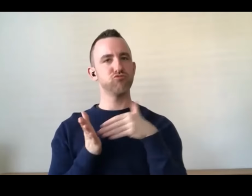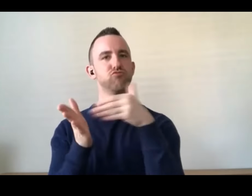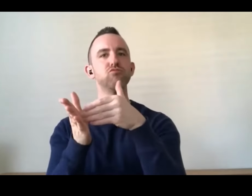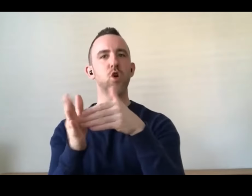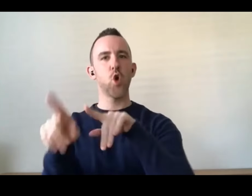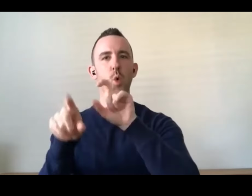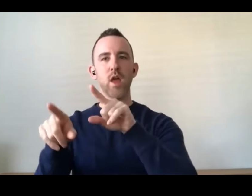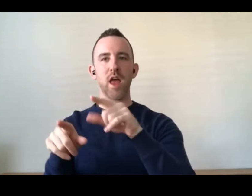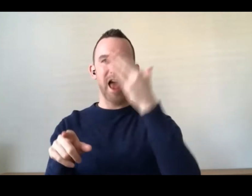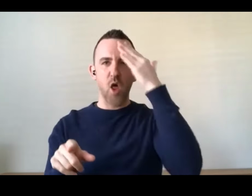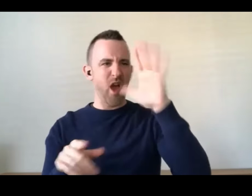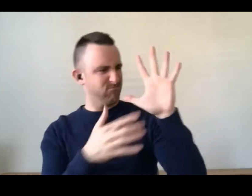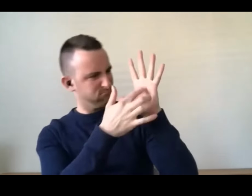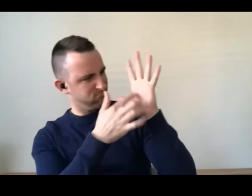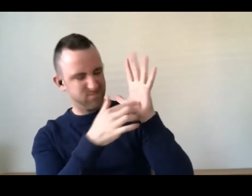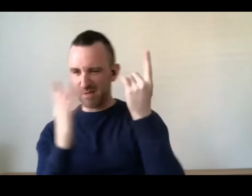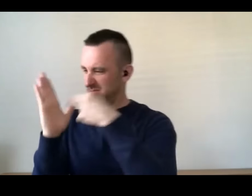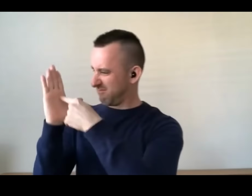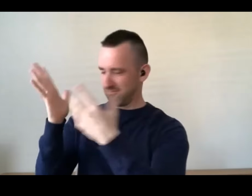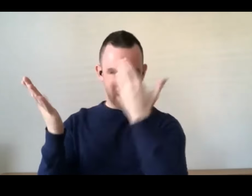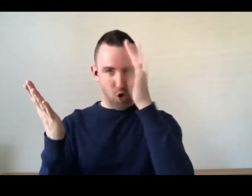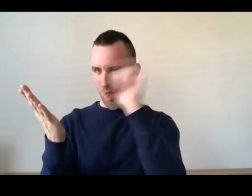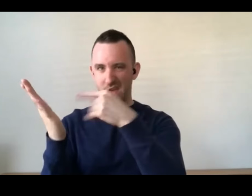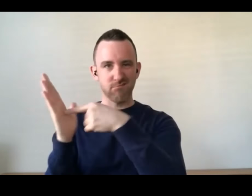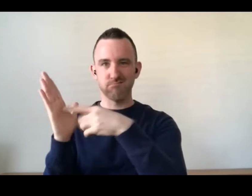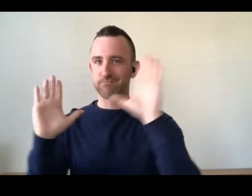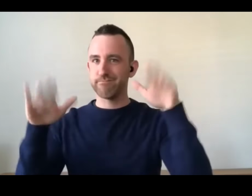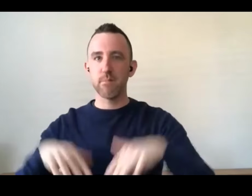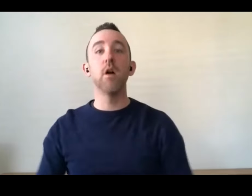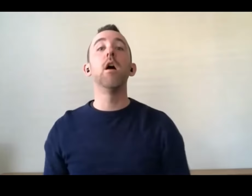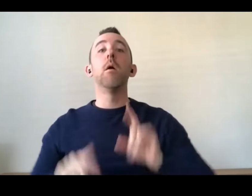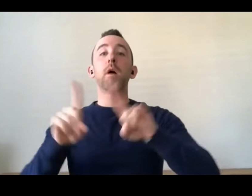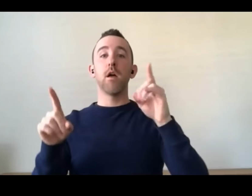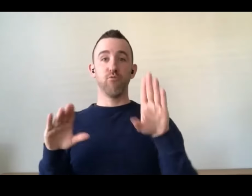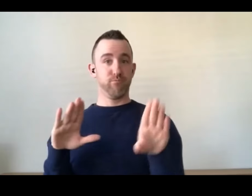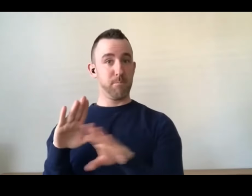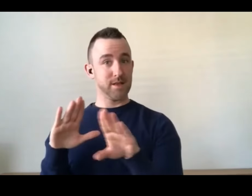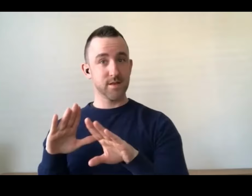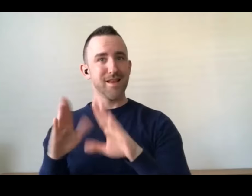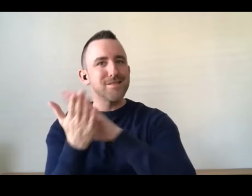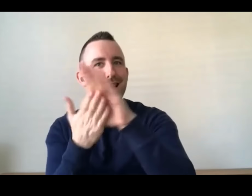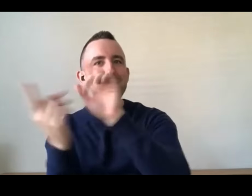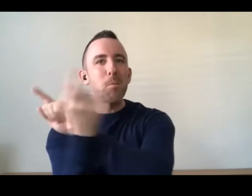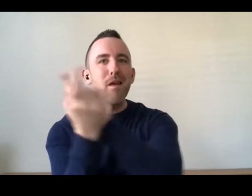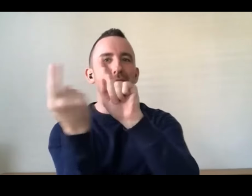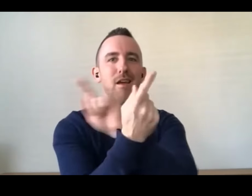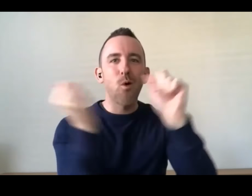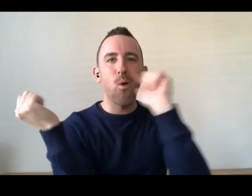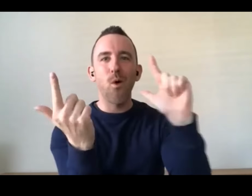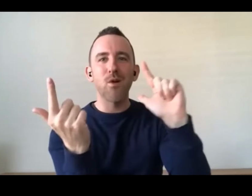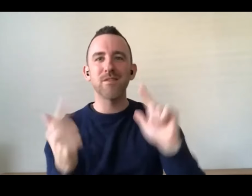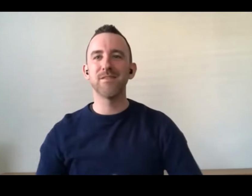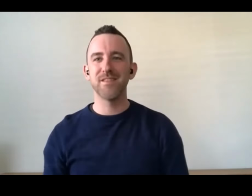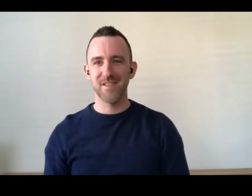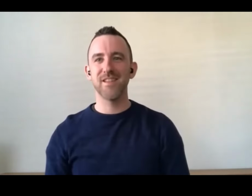don't know what, I got something on my hand earlier, and I don't know what that is. But basically, it's nice to meet you all.